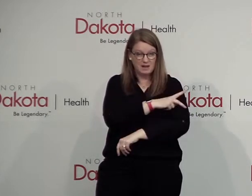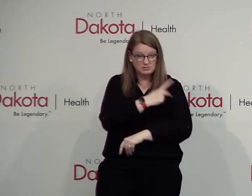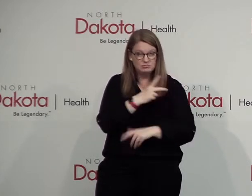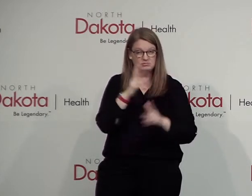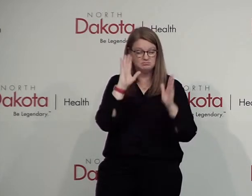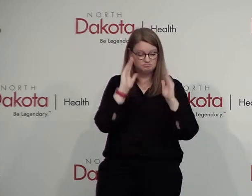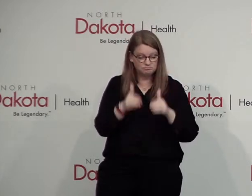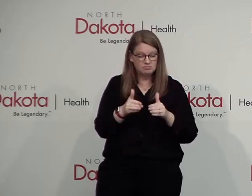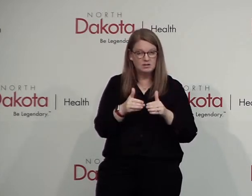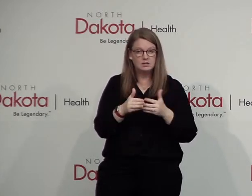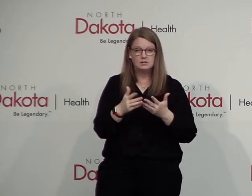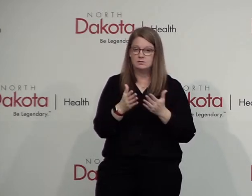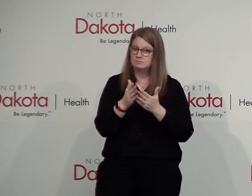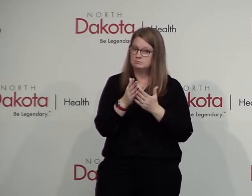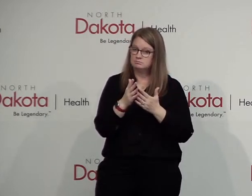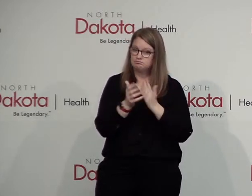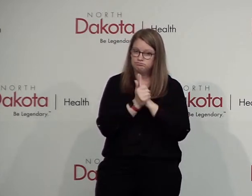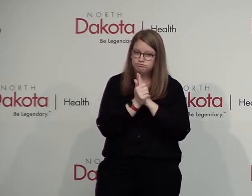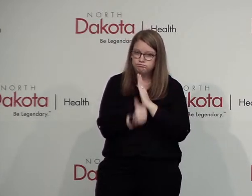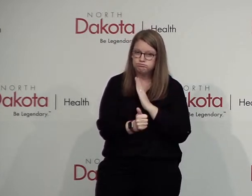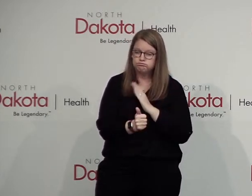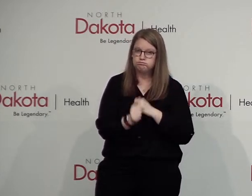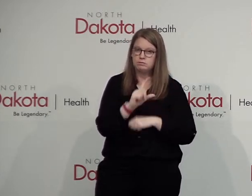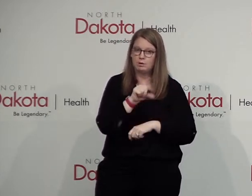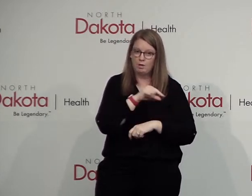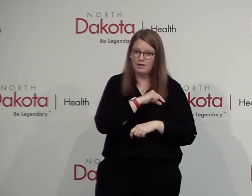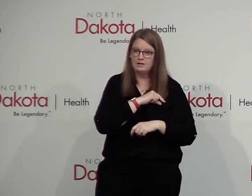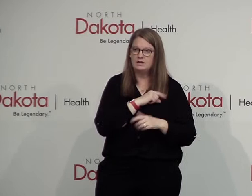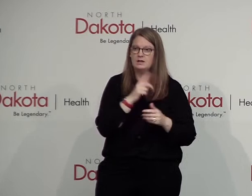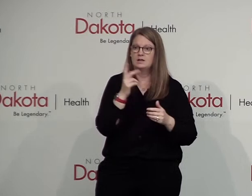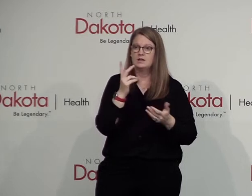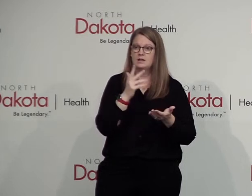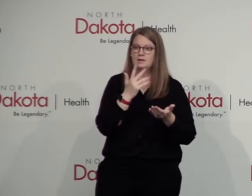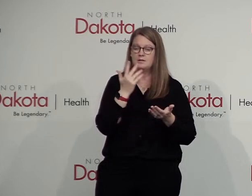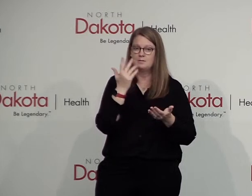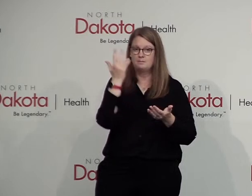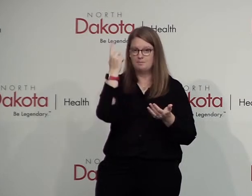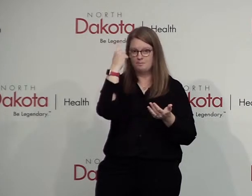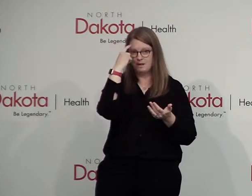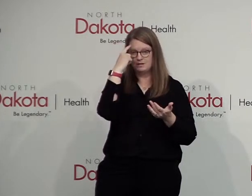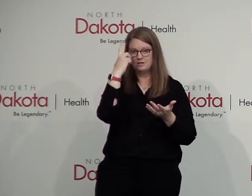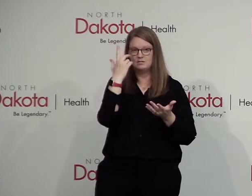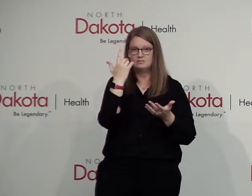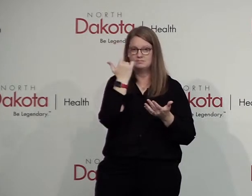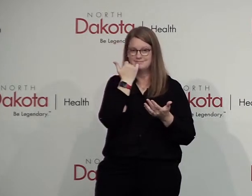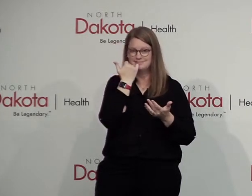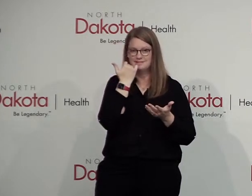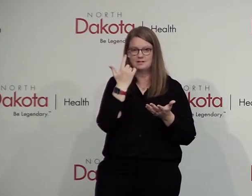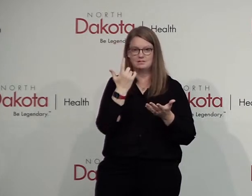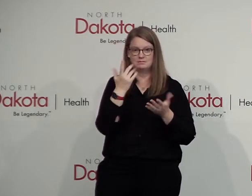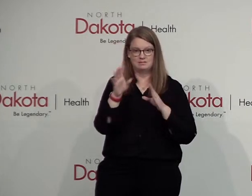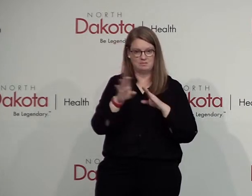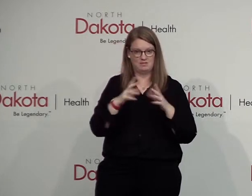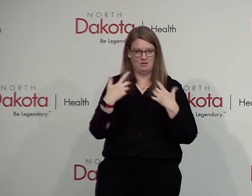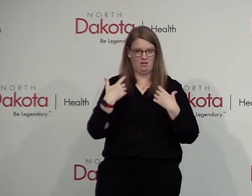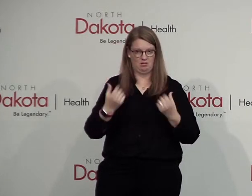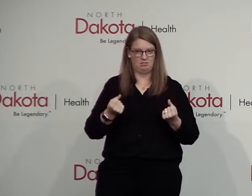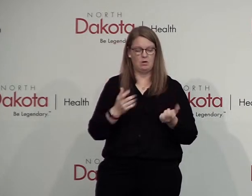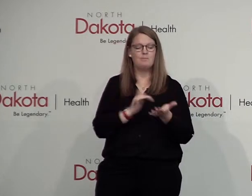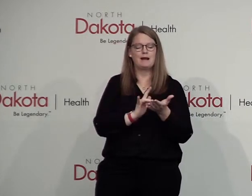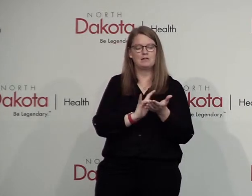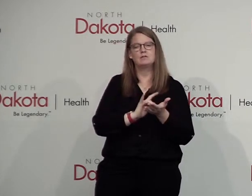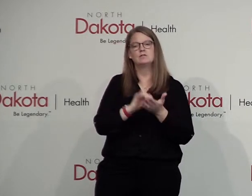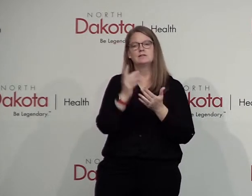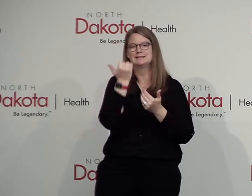accessible, quality-driven, medical, dental, and behavioral health care to all generations to strengthen